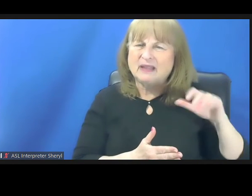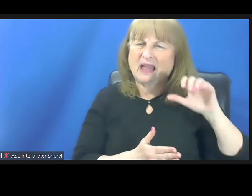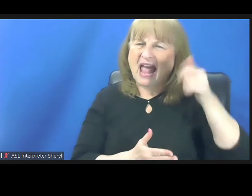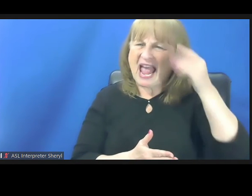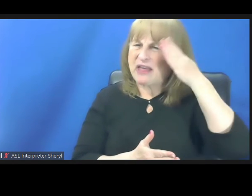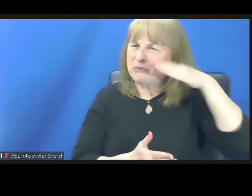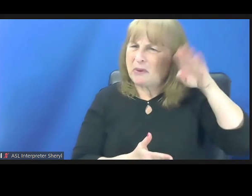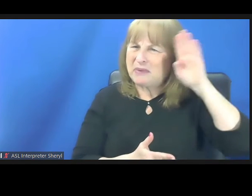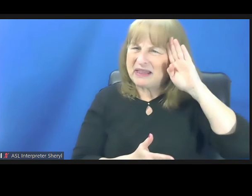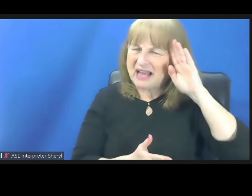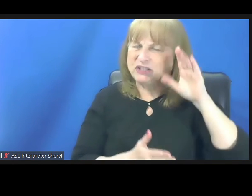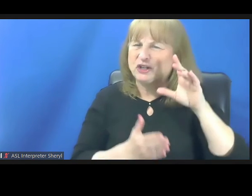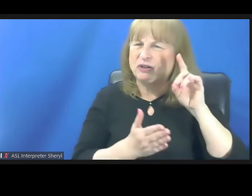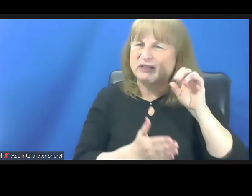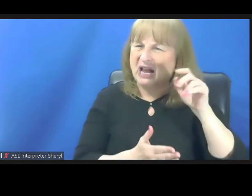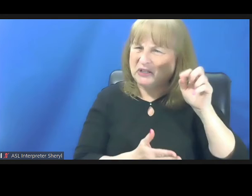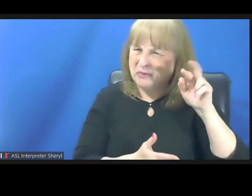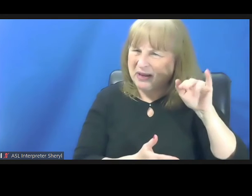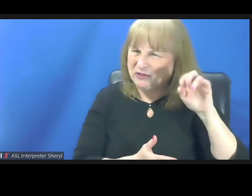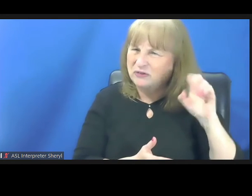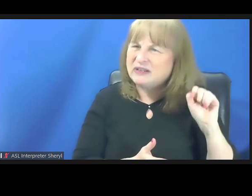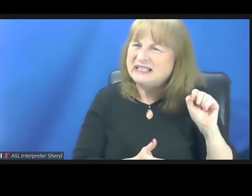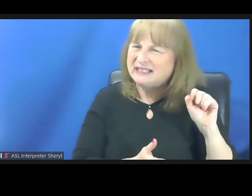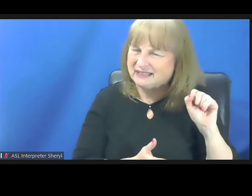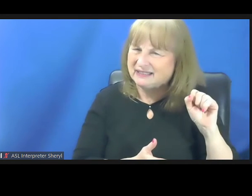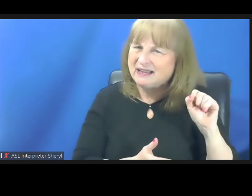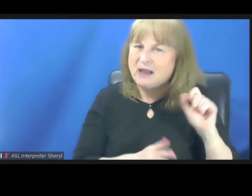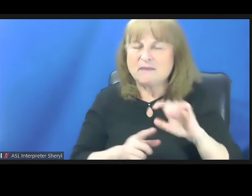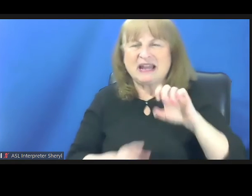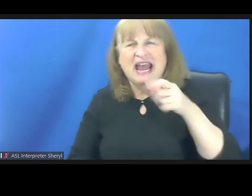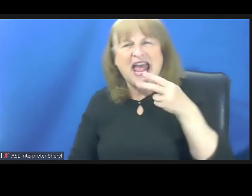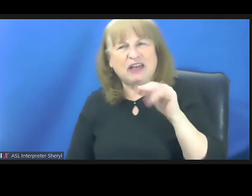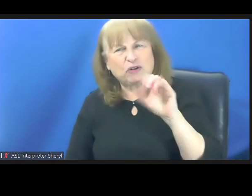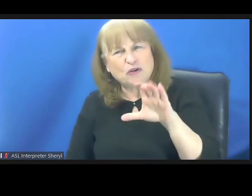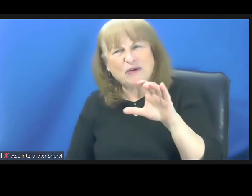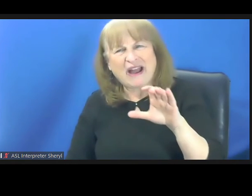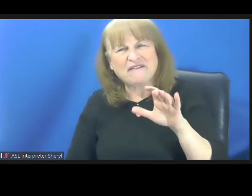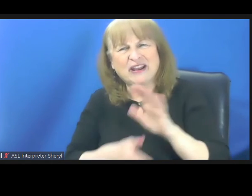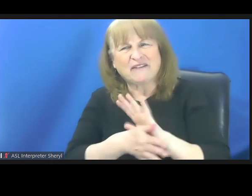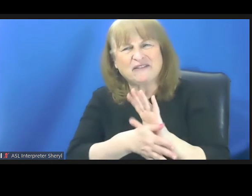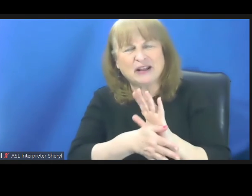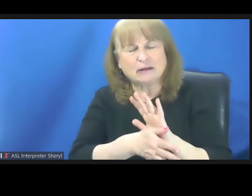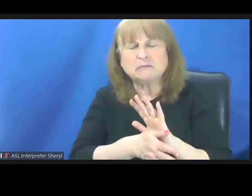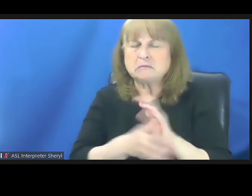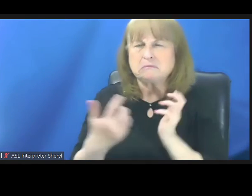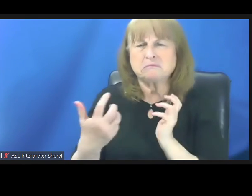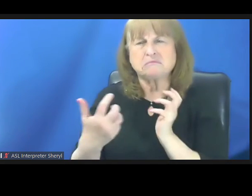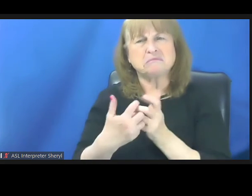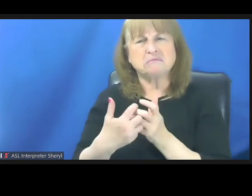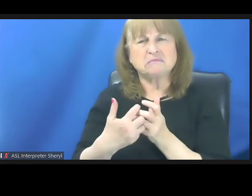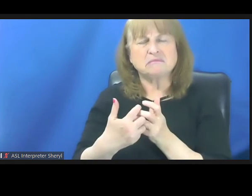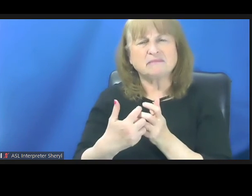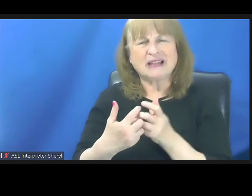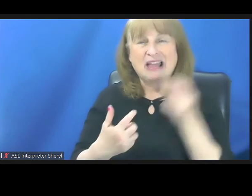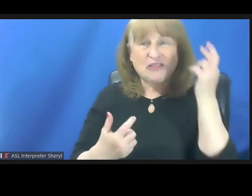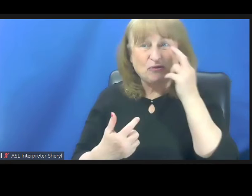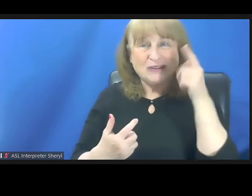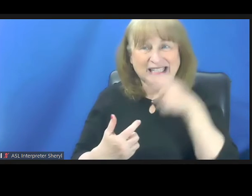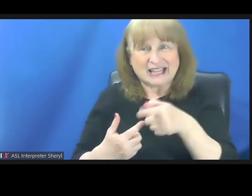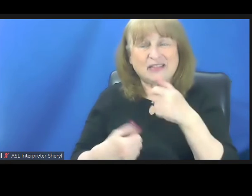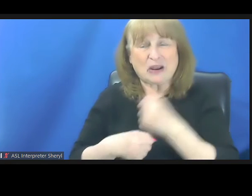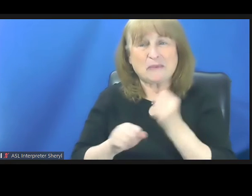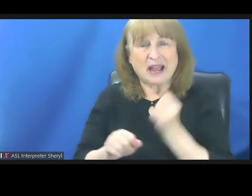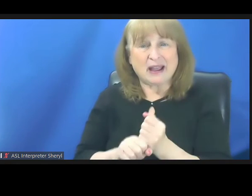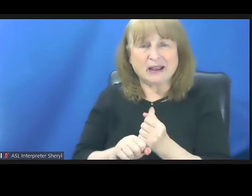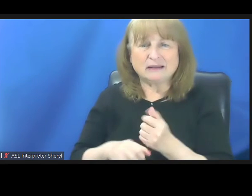anthropological documentaries, a kind of film. But ethnographic film, I think, are amenable, and the reason they are made, I